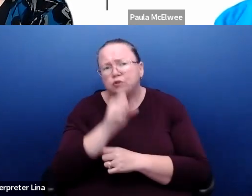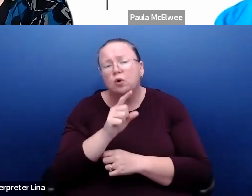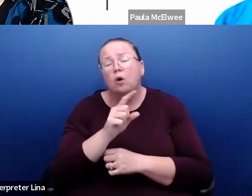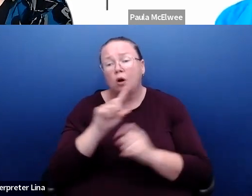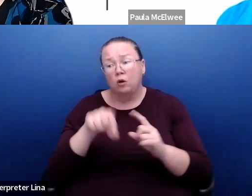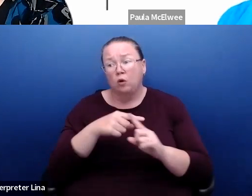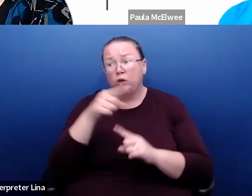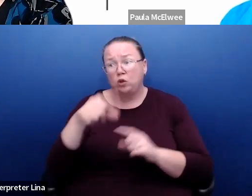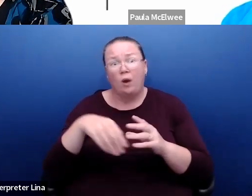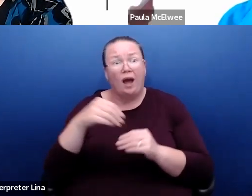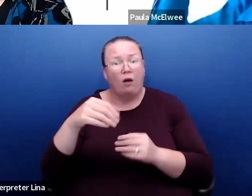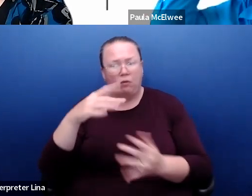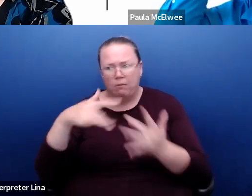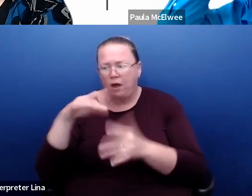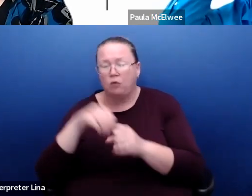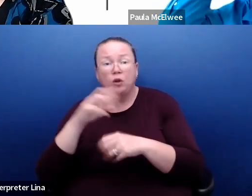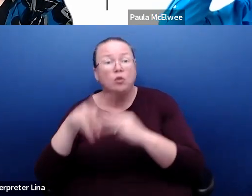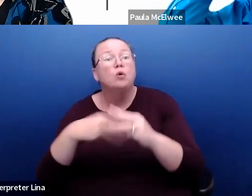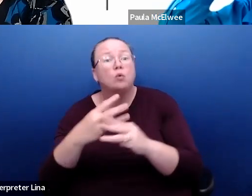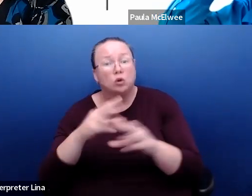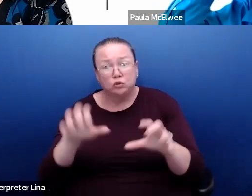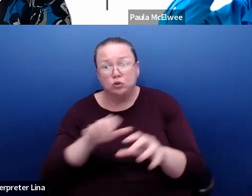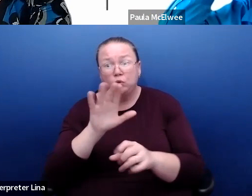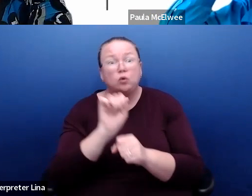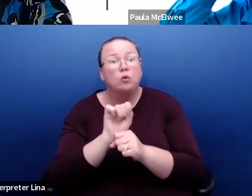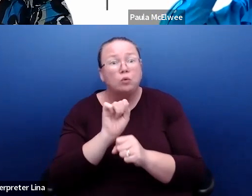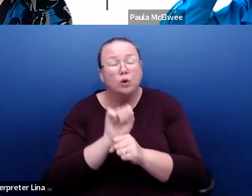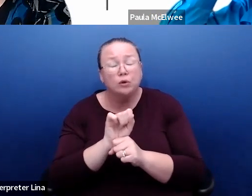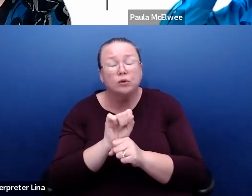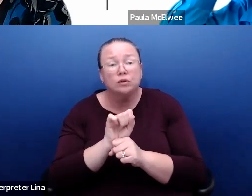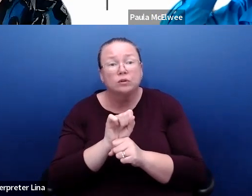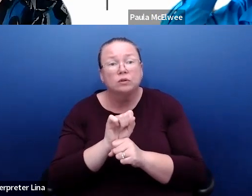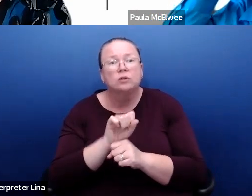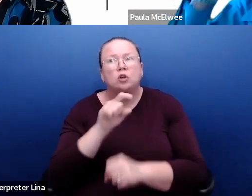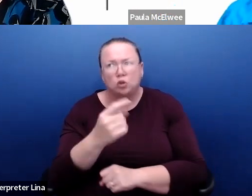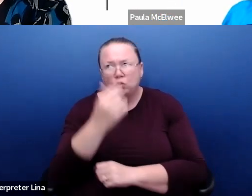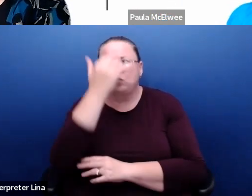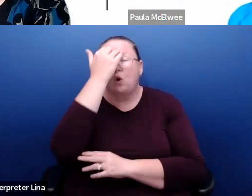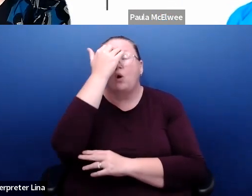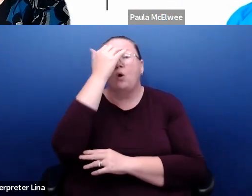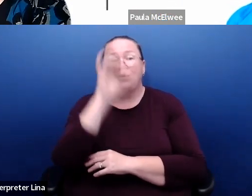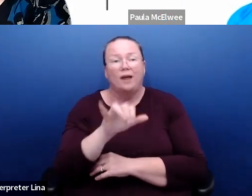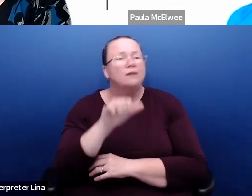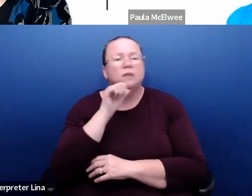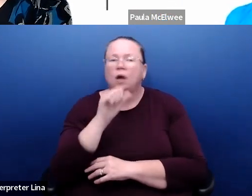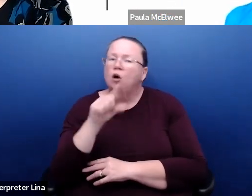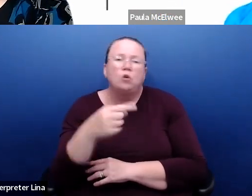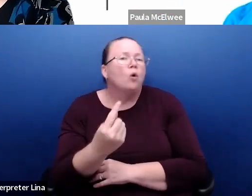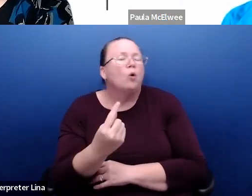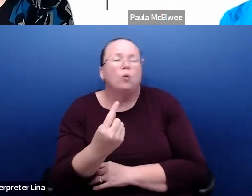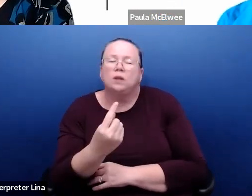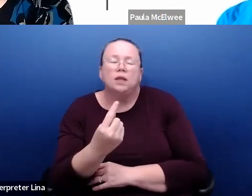you're out and about in the world doing your work, that you're aware of that for not just